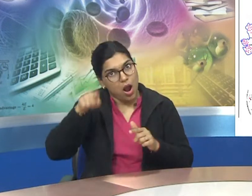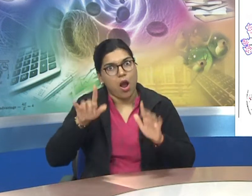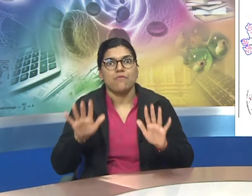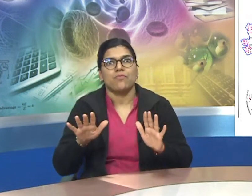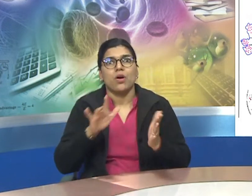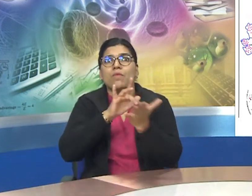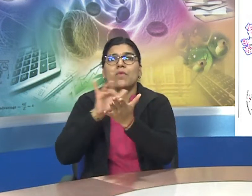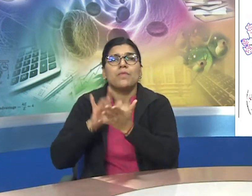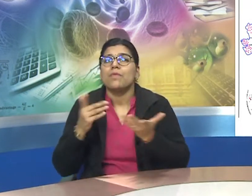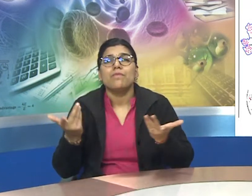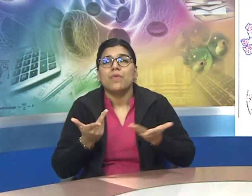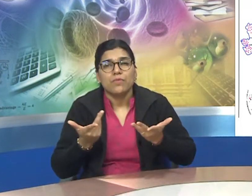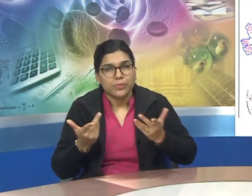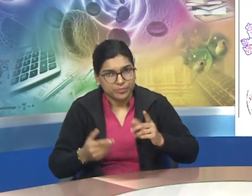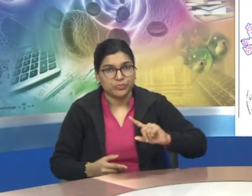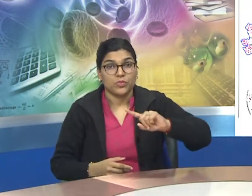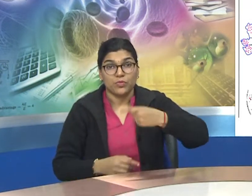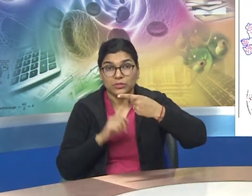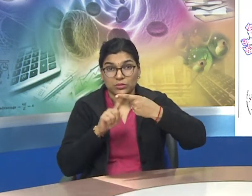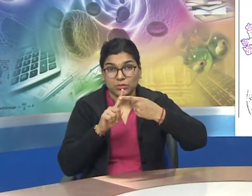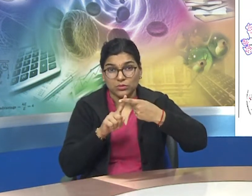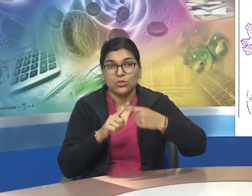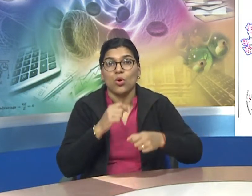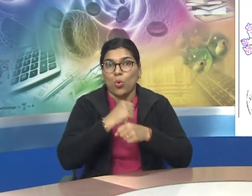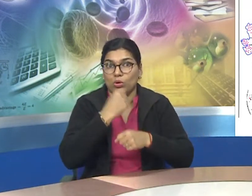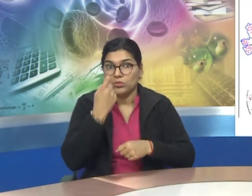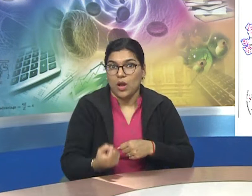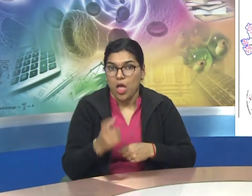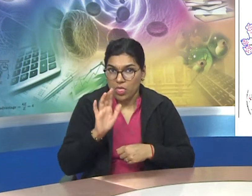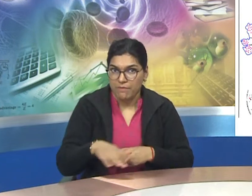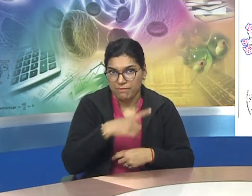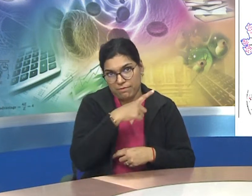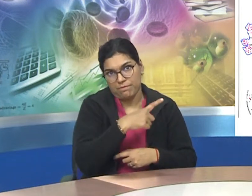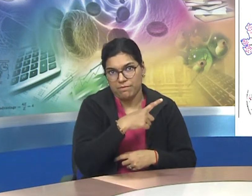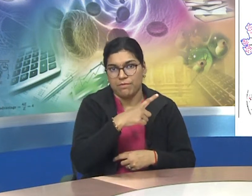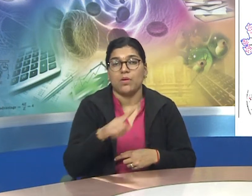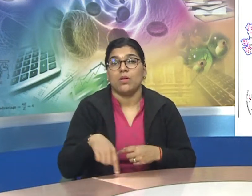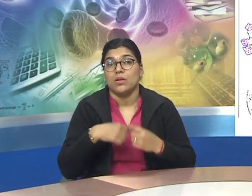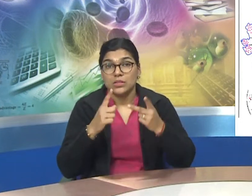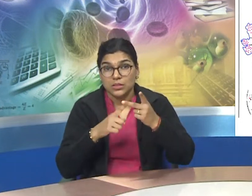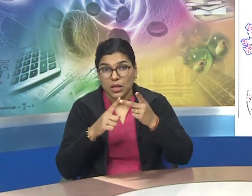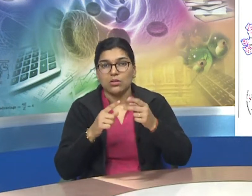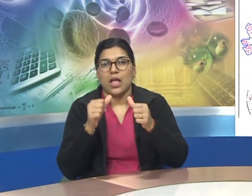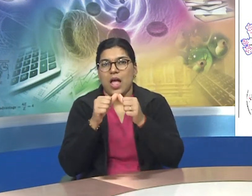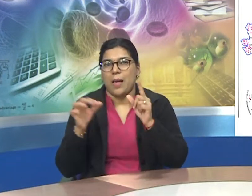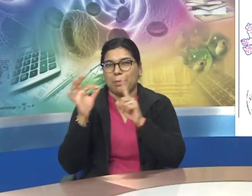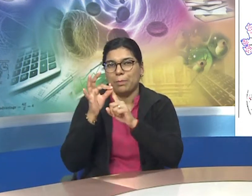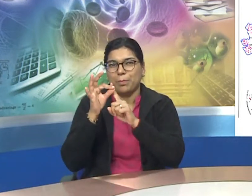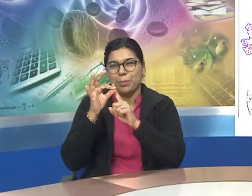And if we talk about India, wind energy is abundant in many parts of